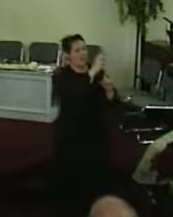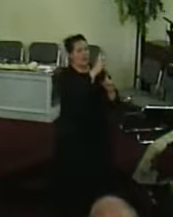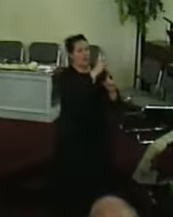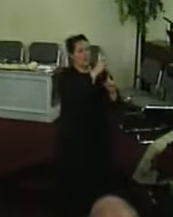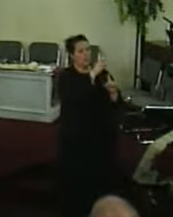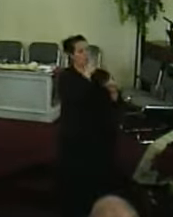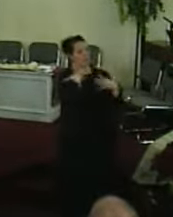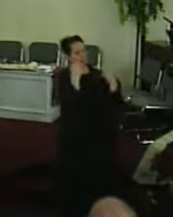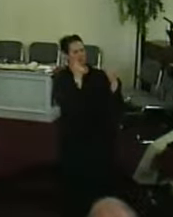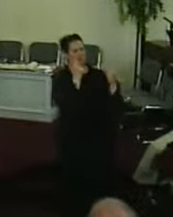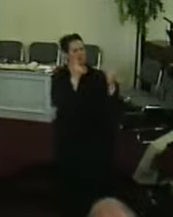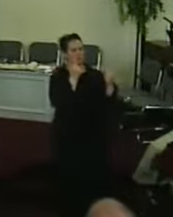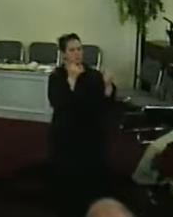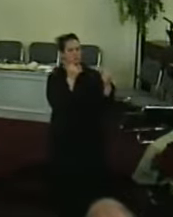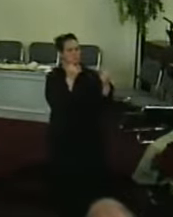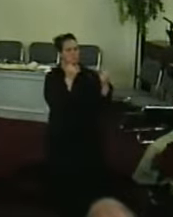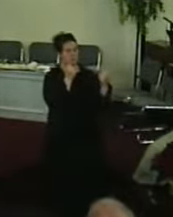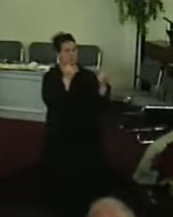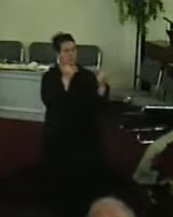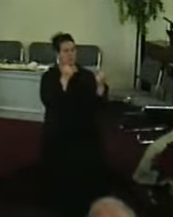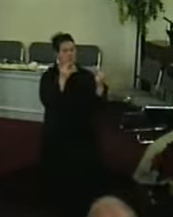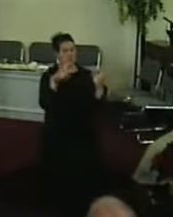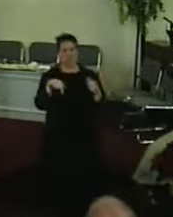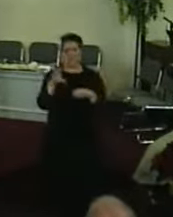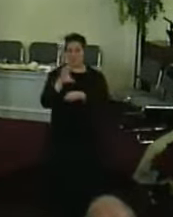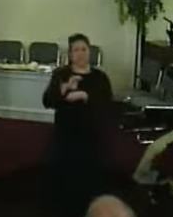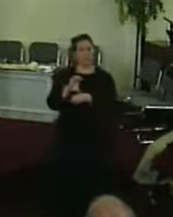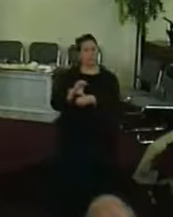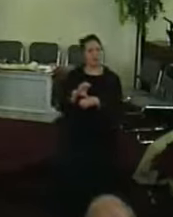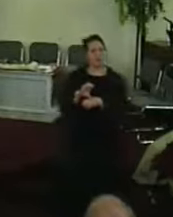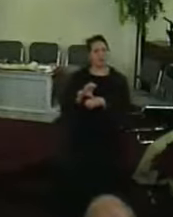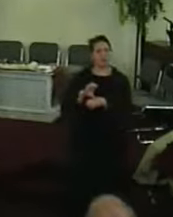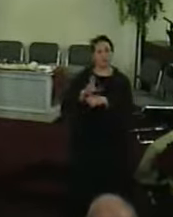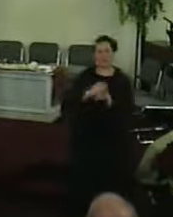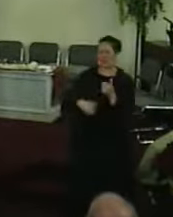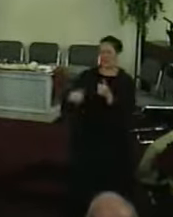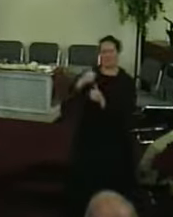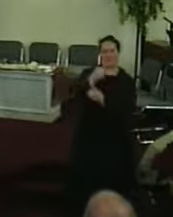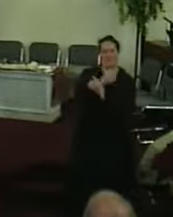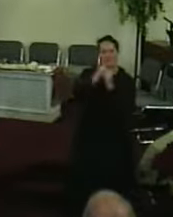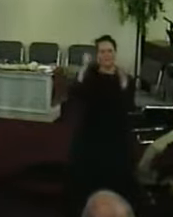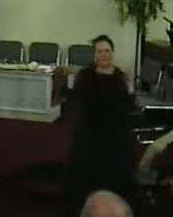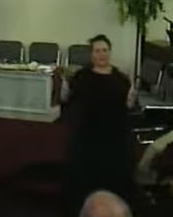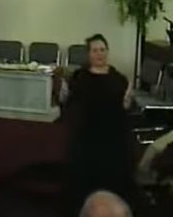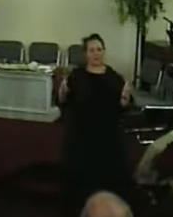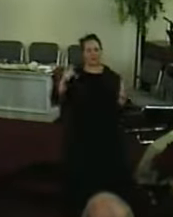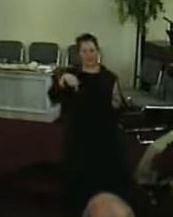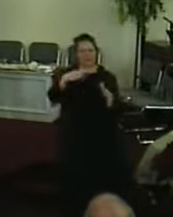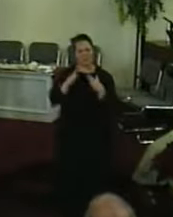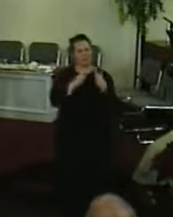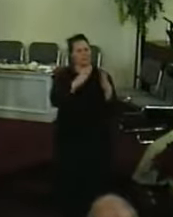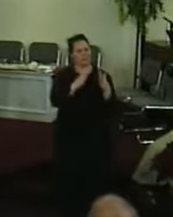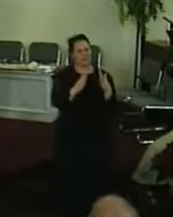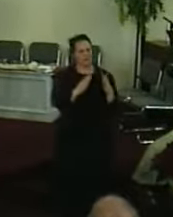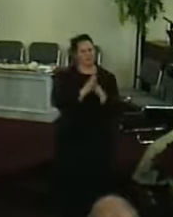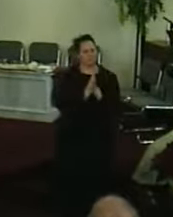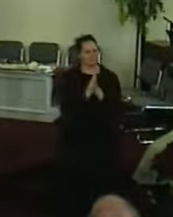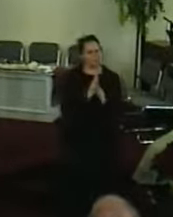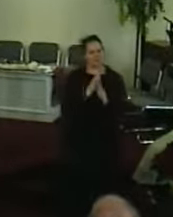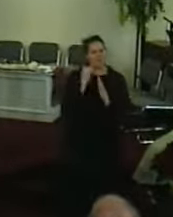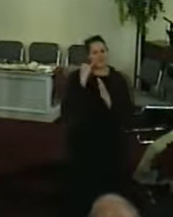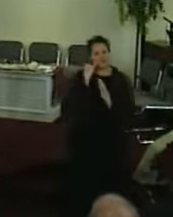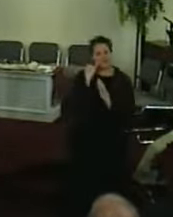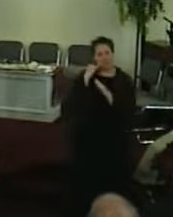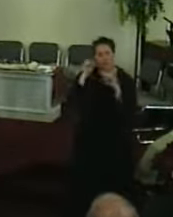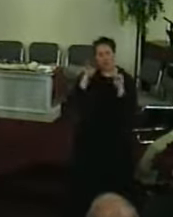This church in St. Joe lifts up a Savior to this community. If we can just get people